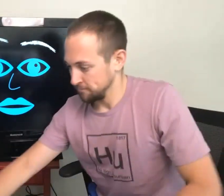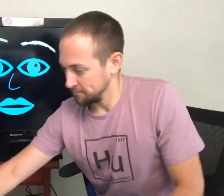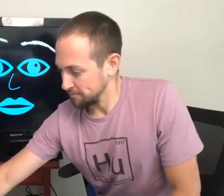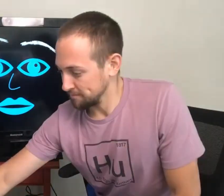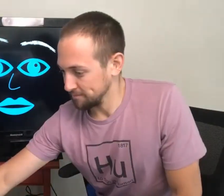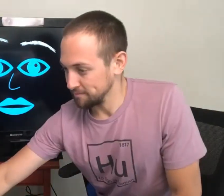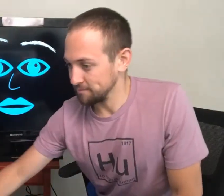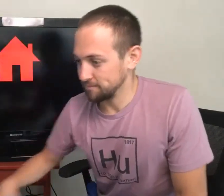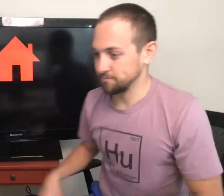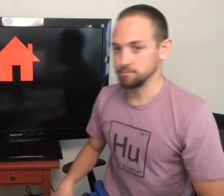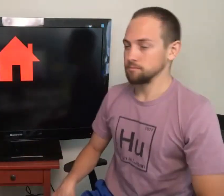do a couple of examples together.